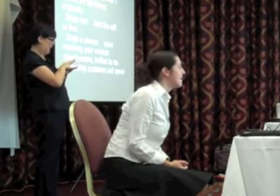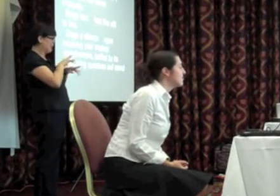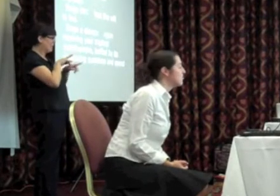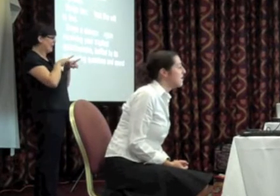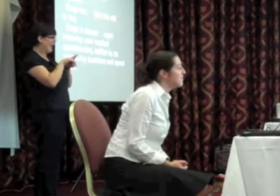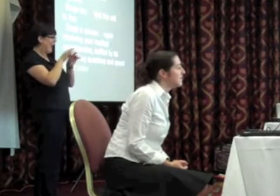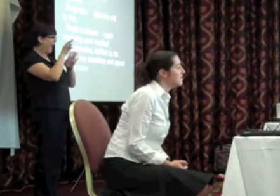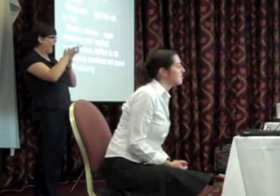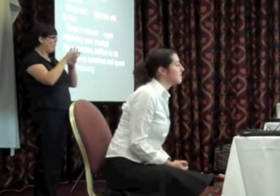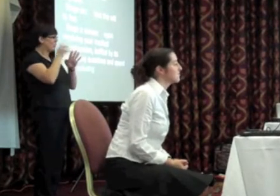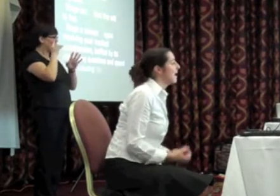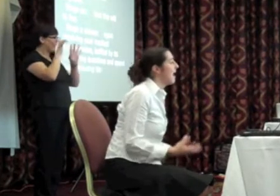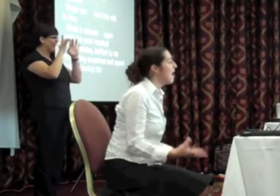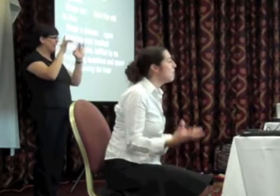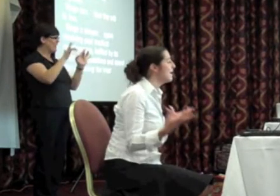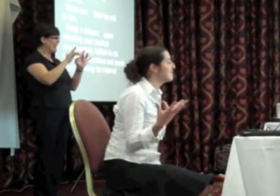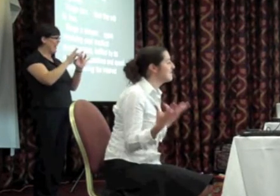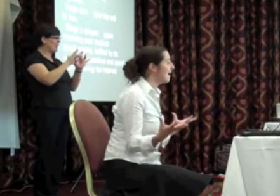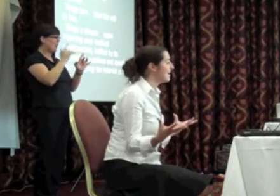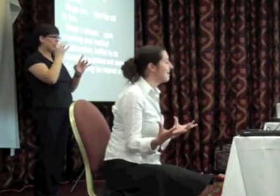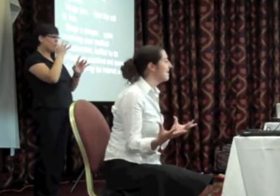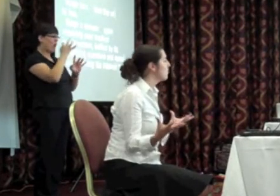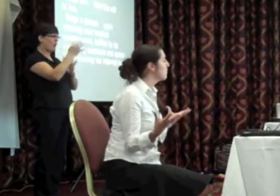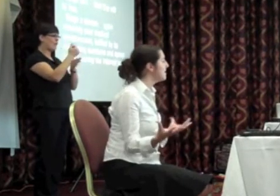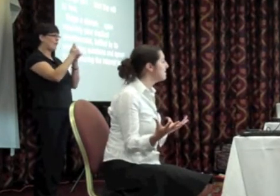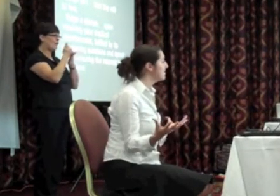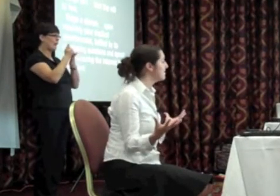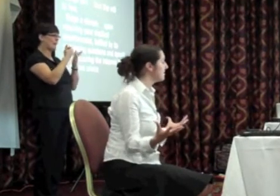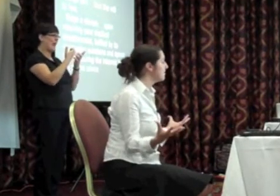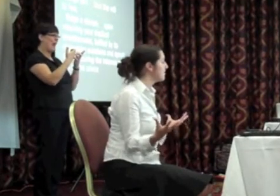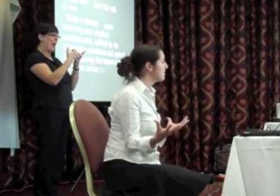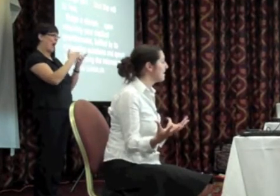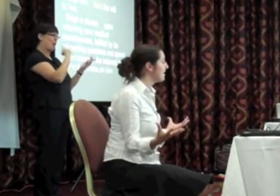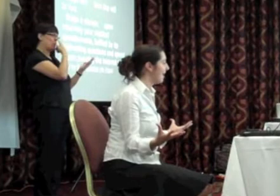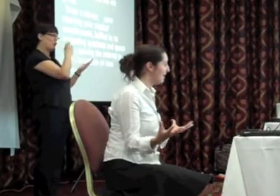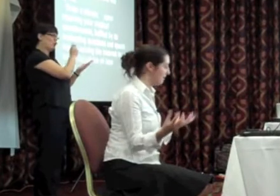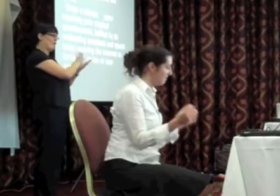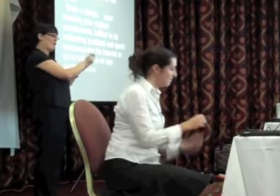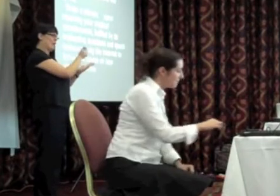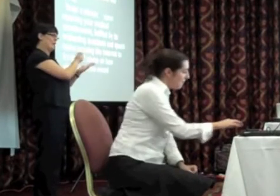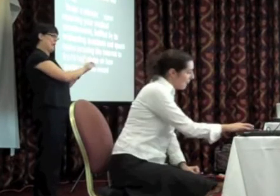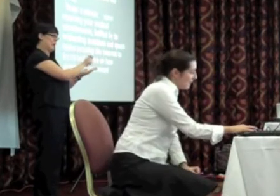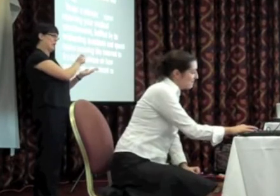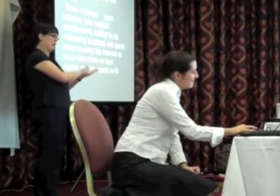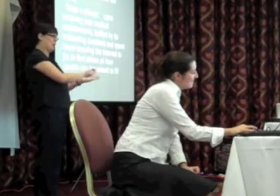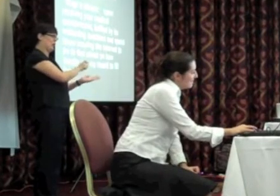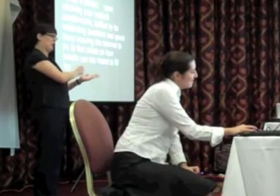the internet to try and find advice on how exactly you're meant to fill the thing in.